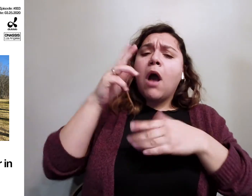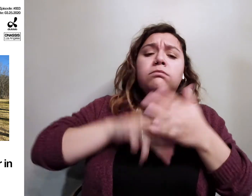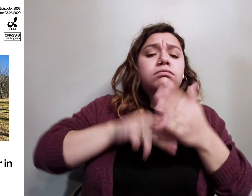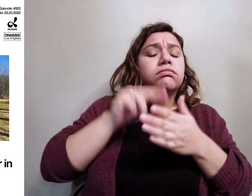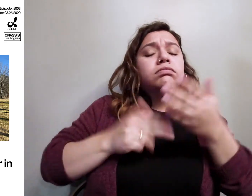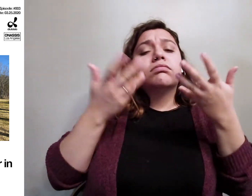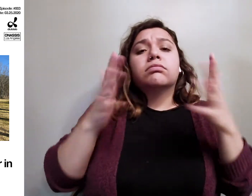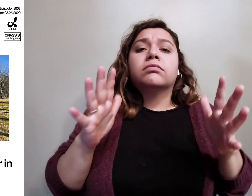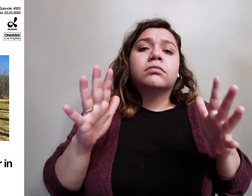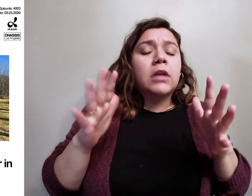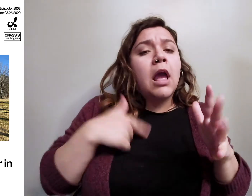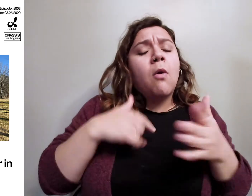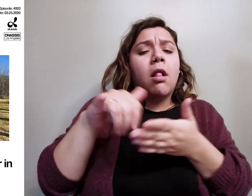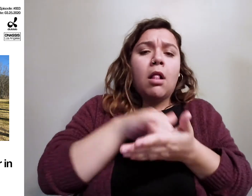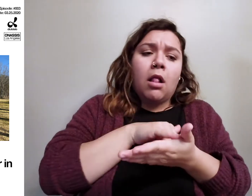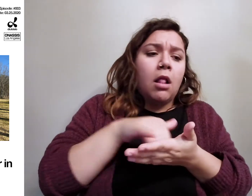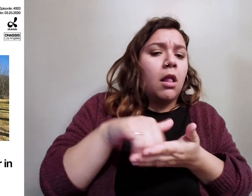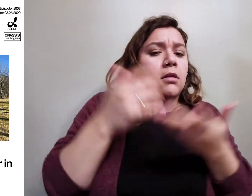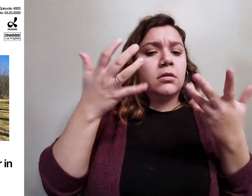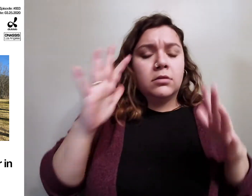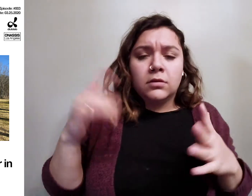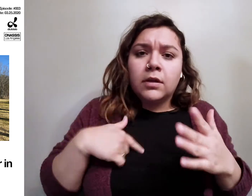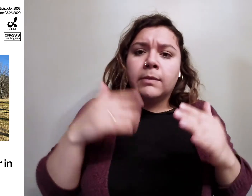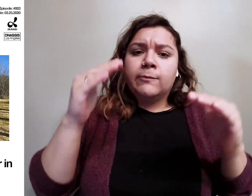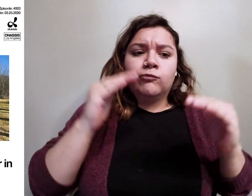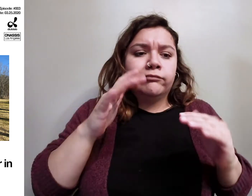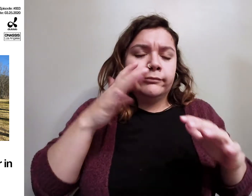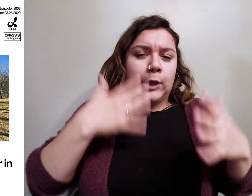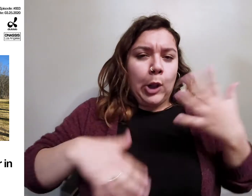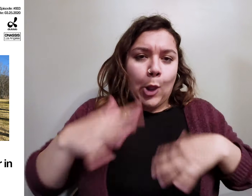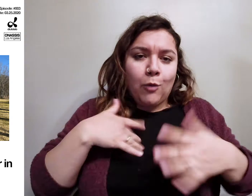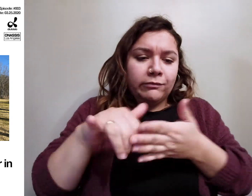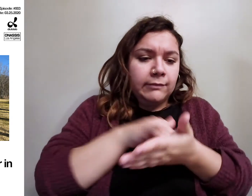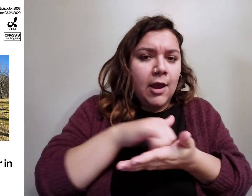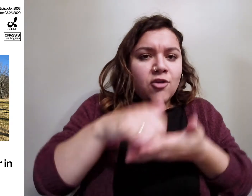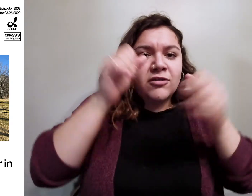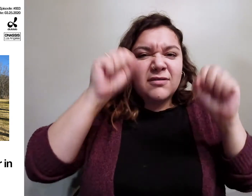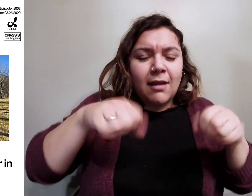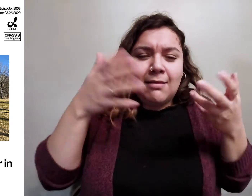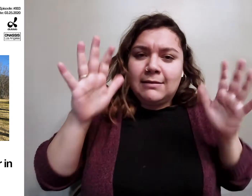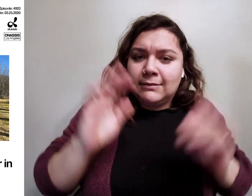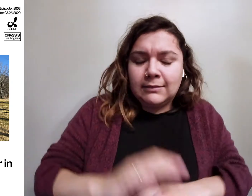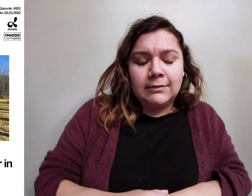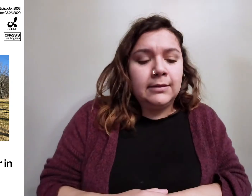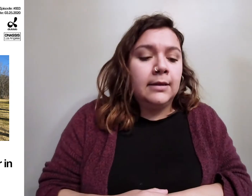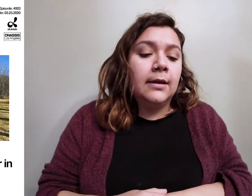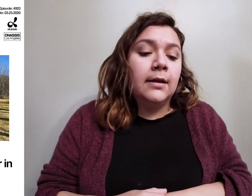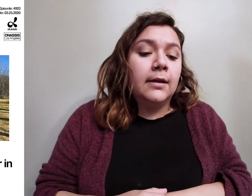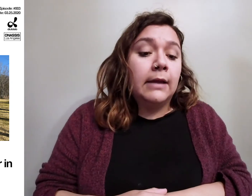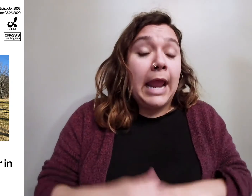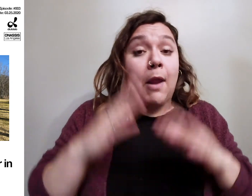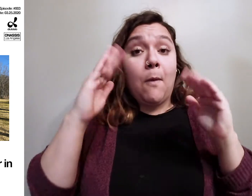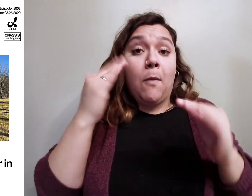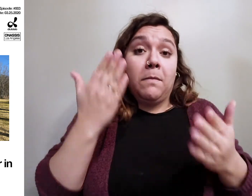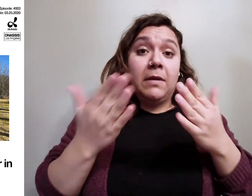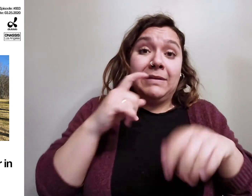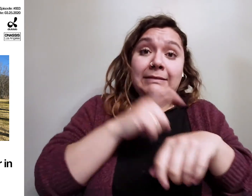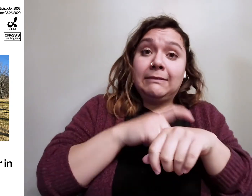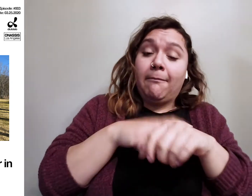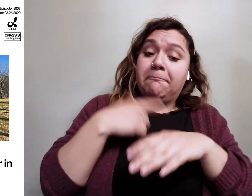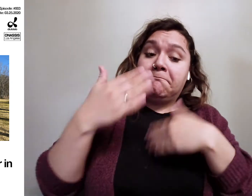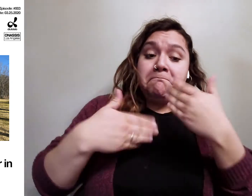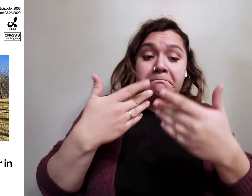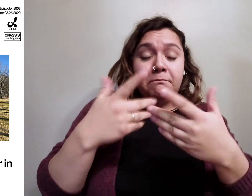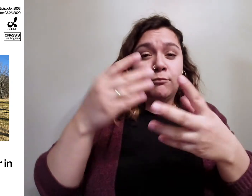a painting, I'm just going to iron, I'm just going to do some ironing, and hope that time will give